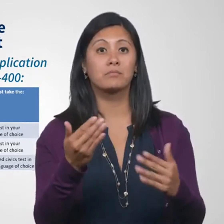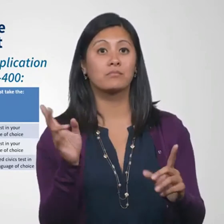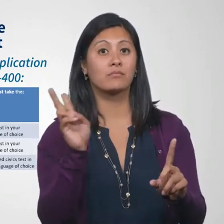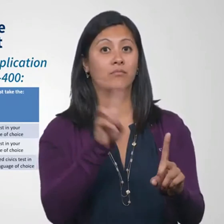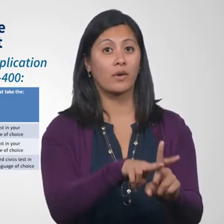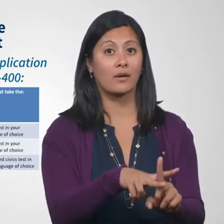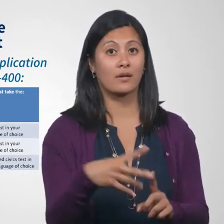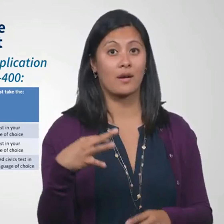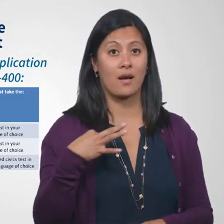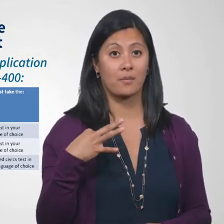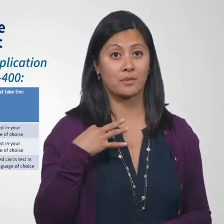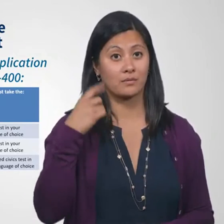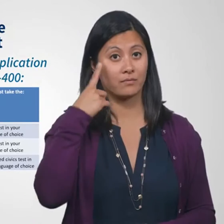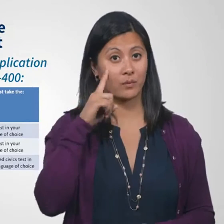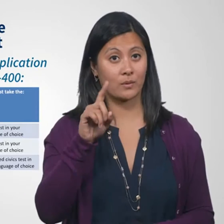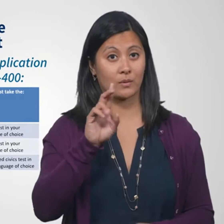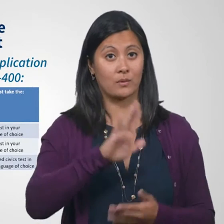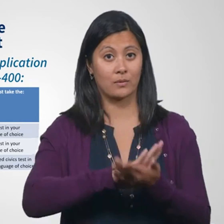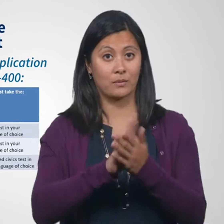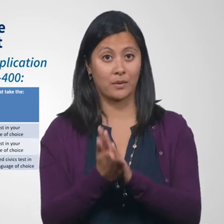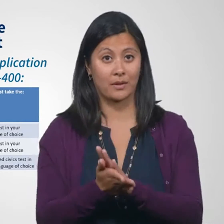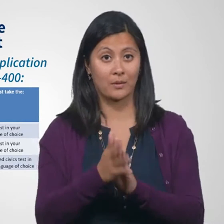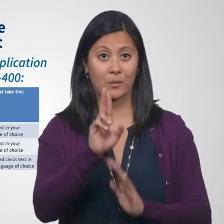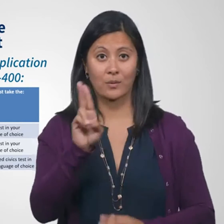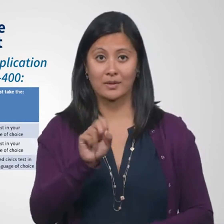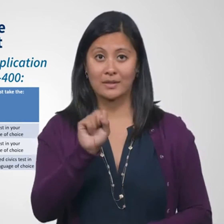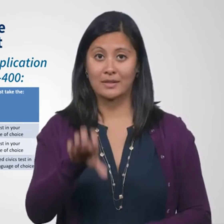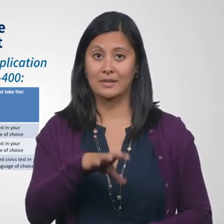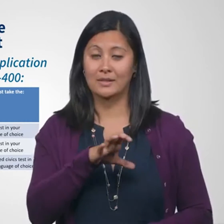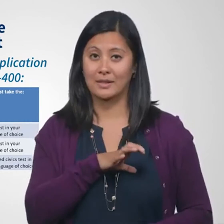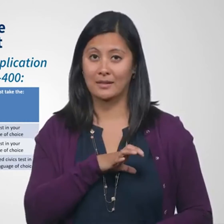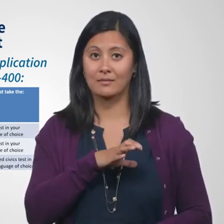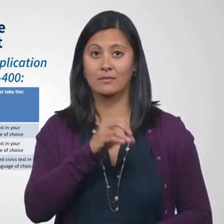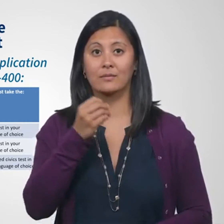If, at the time of filing the application for naturalization